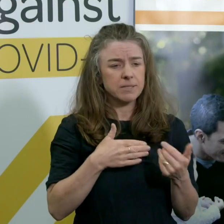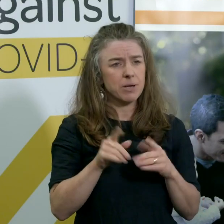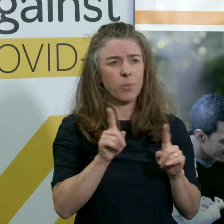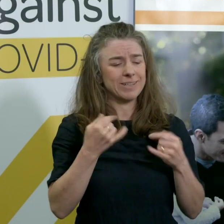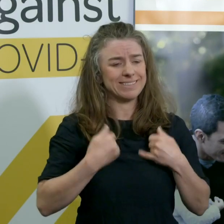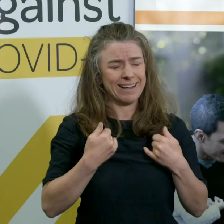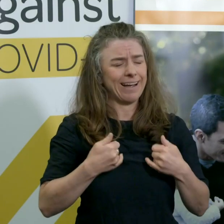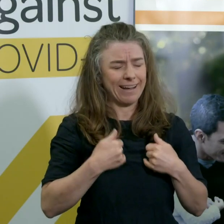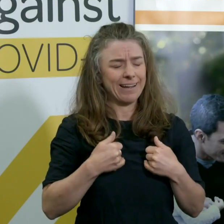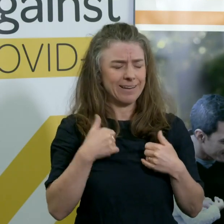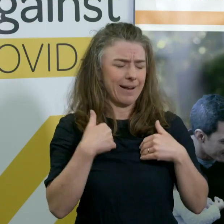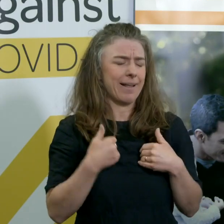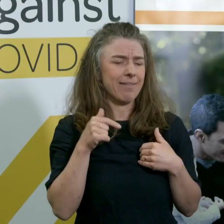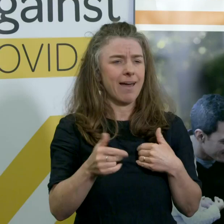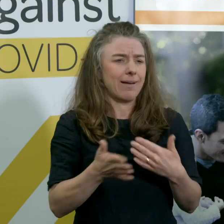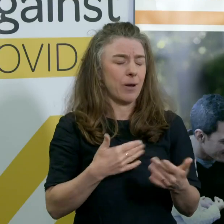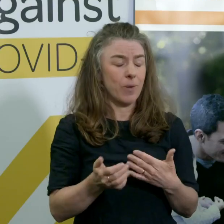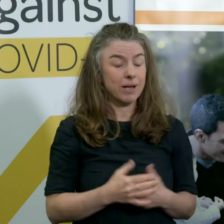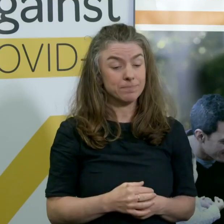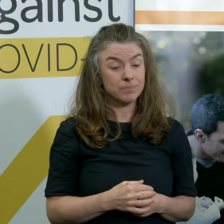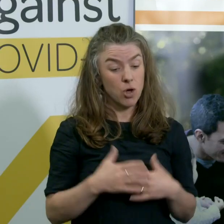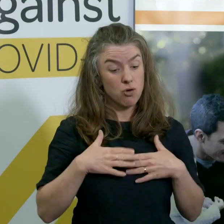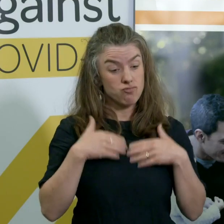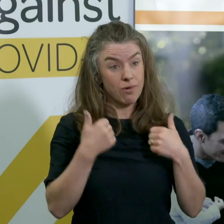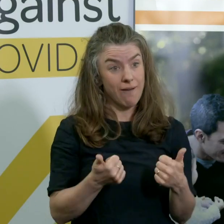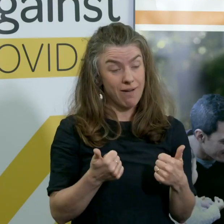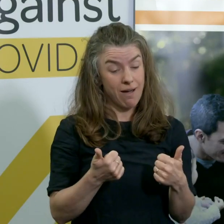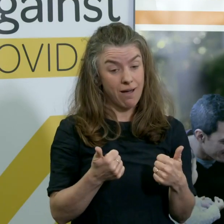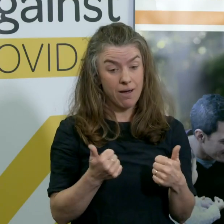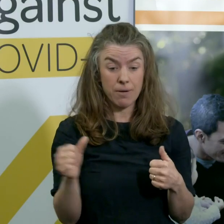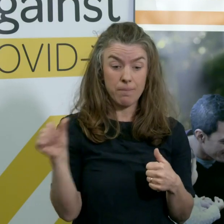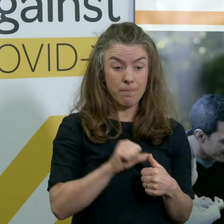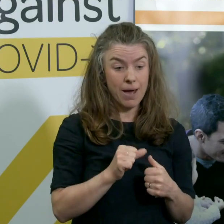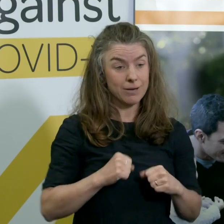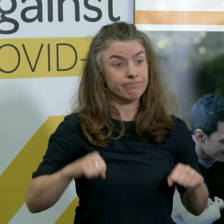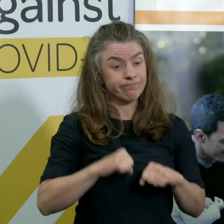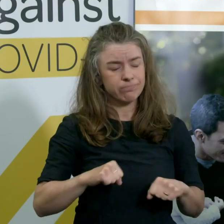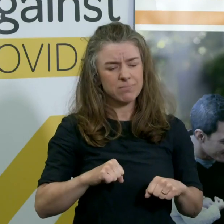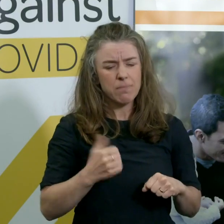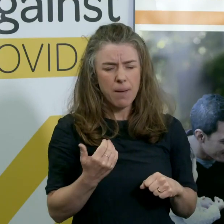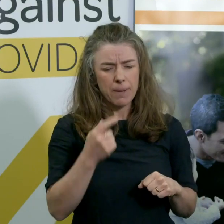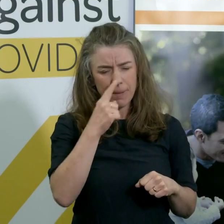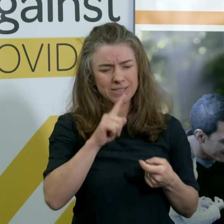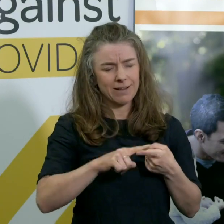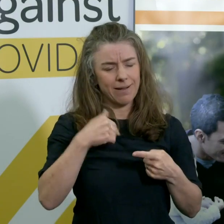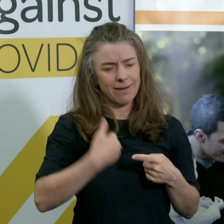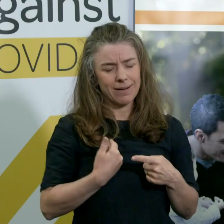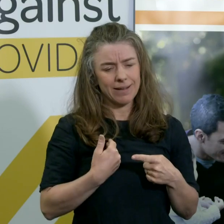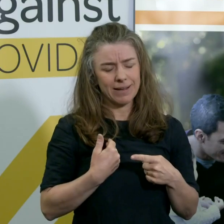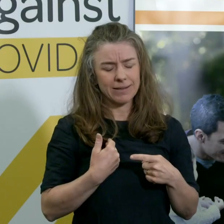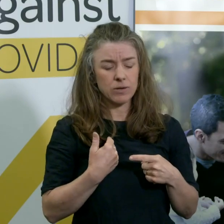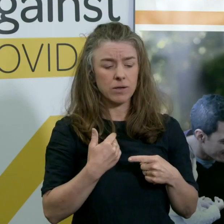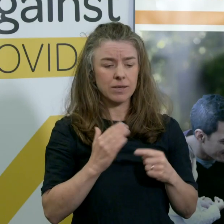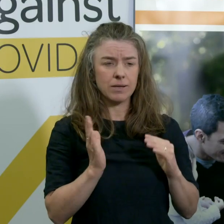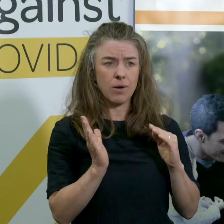for general as well. Even when recovered, individuals may need to remain in strict isolation until cleared